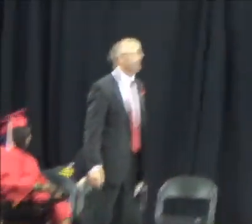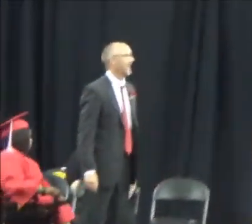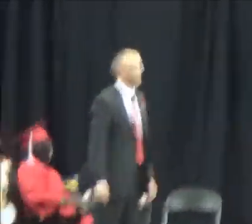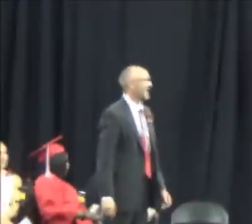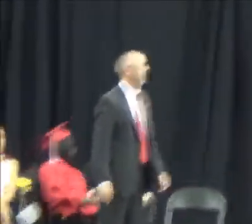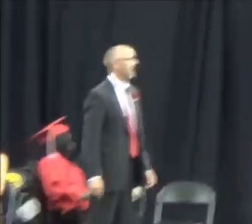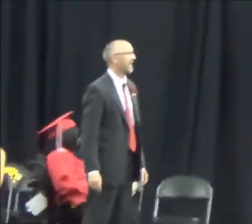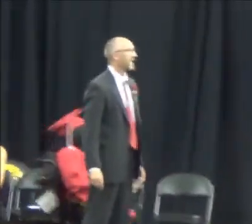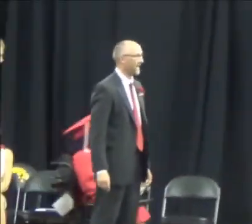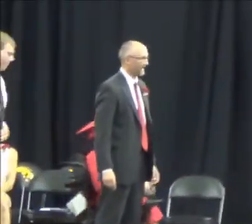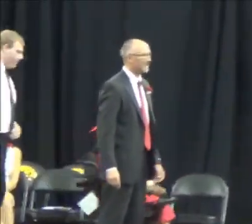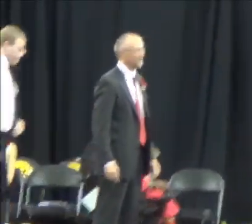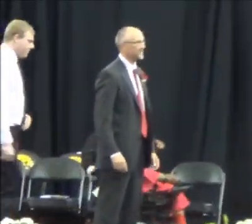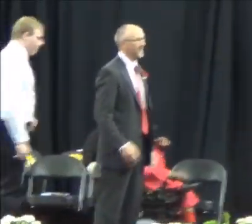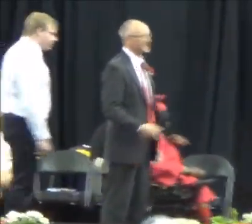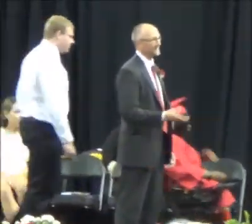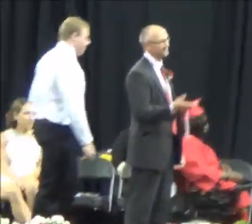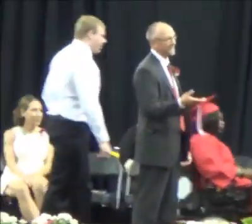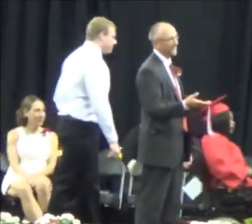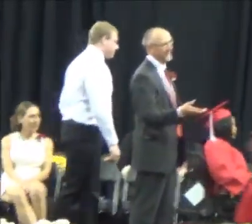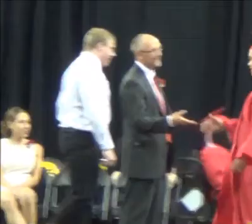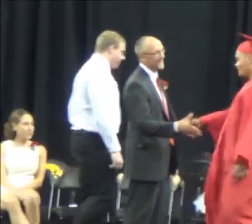Nathaniel L. Mason.